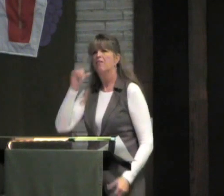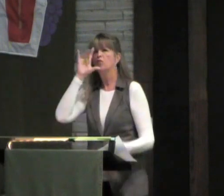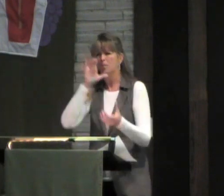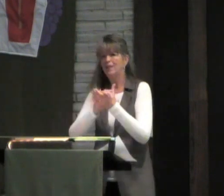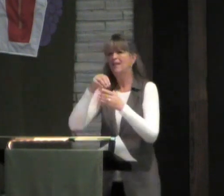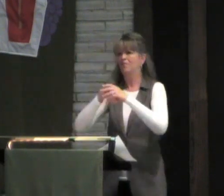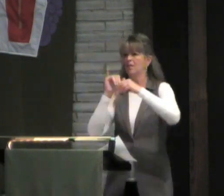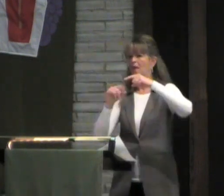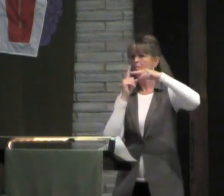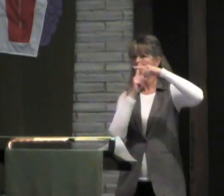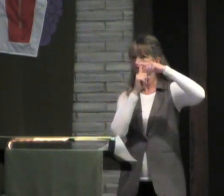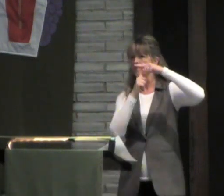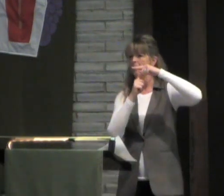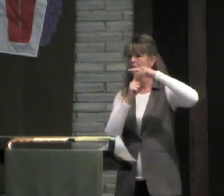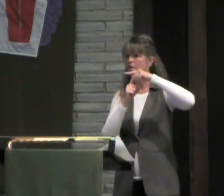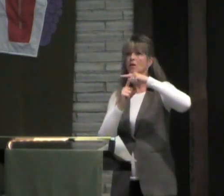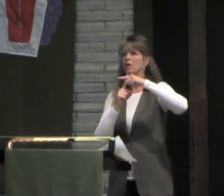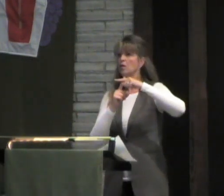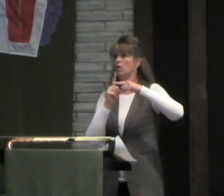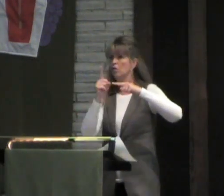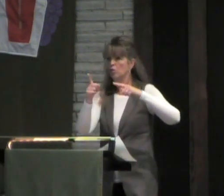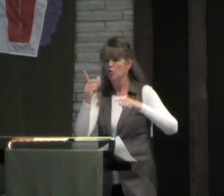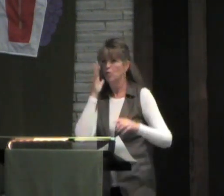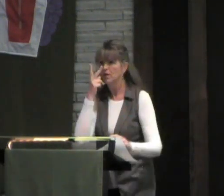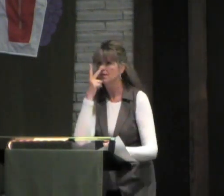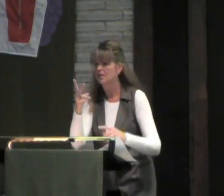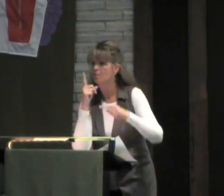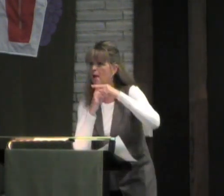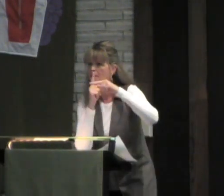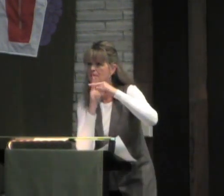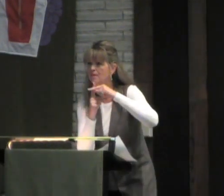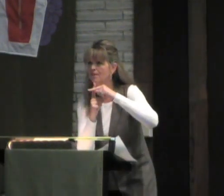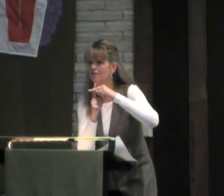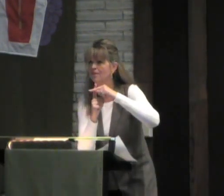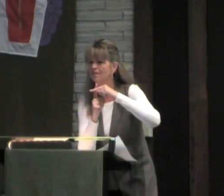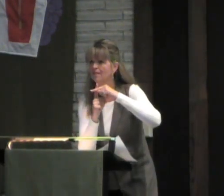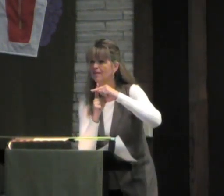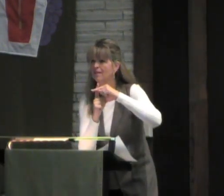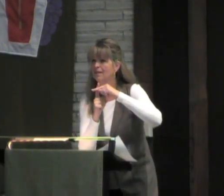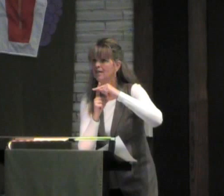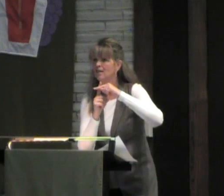you. If you believe that and you're positive, you will see positive things.